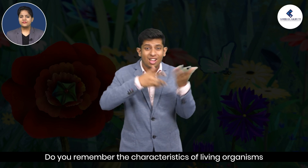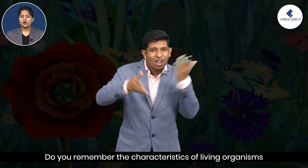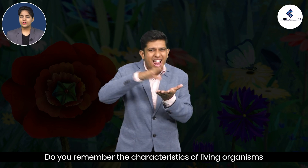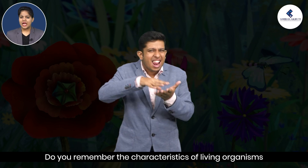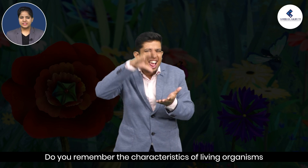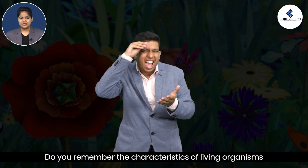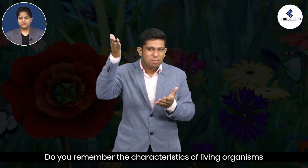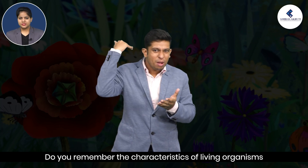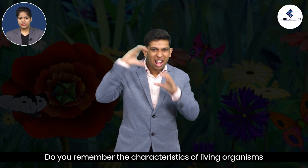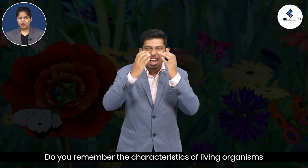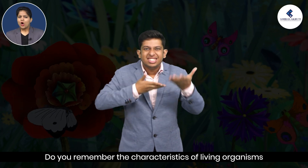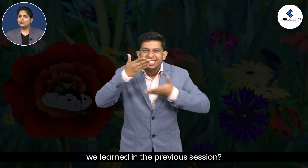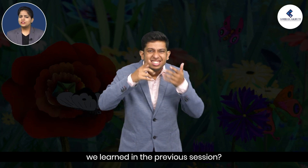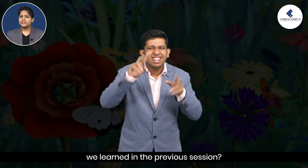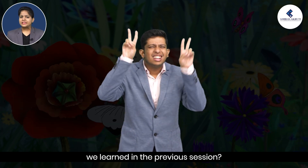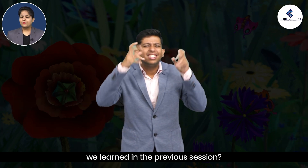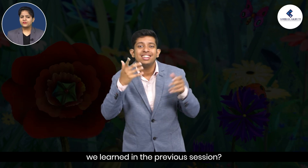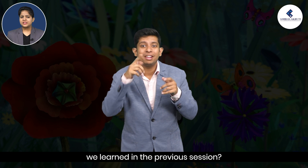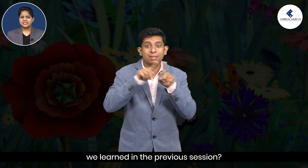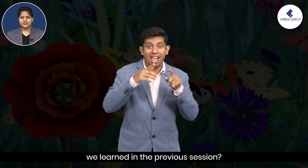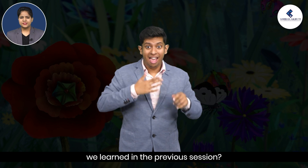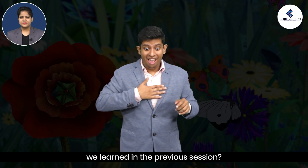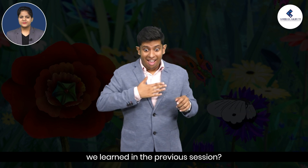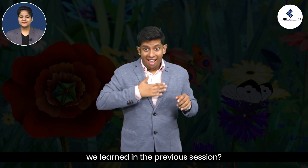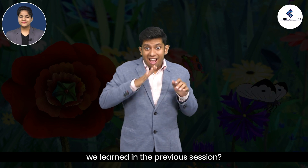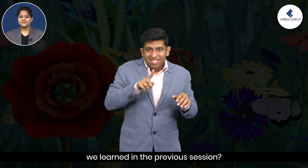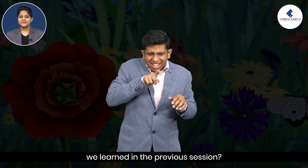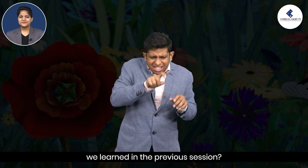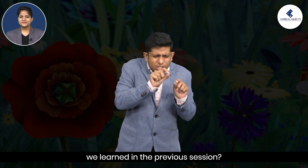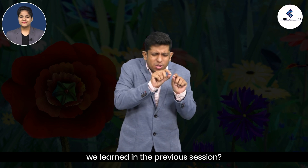of living organisms we learned in the previous session?